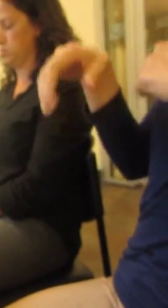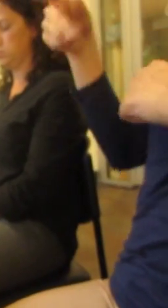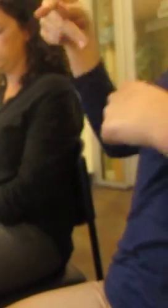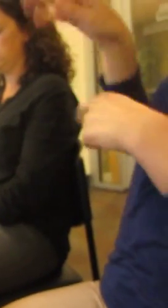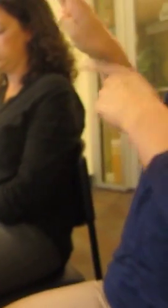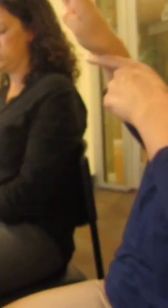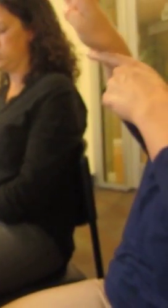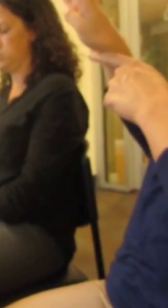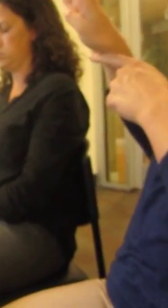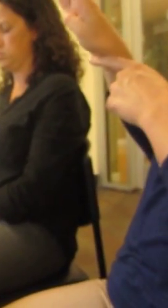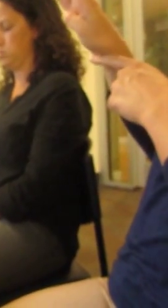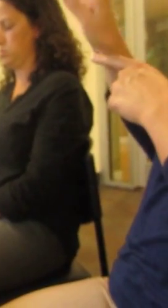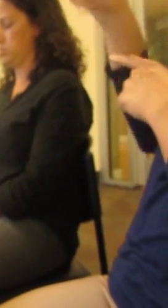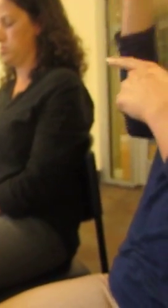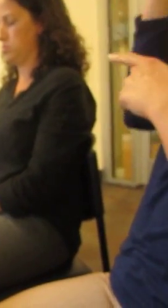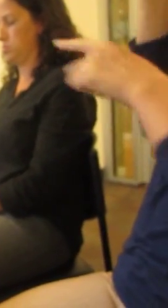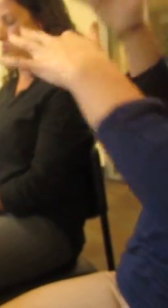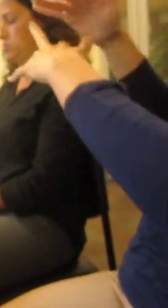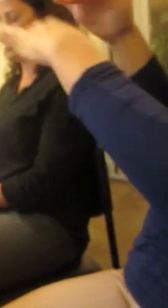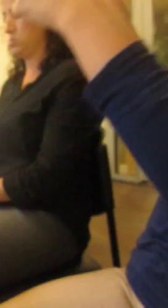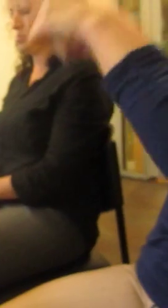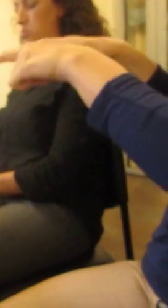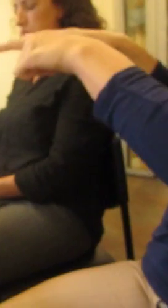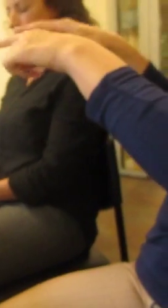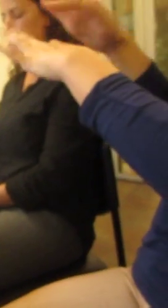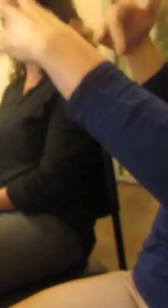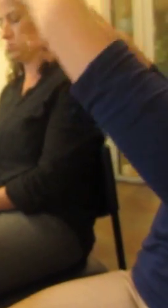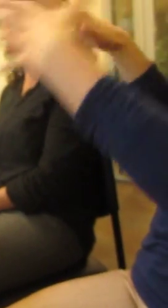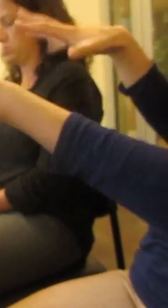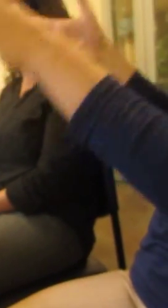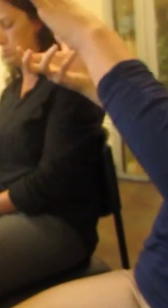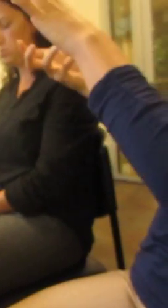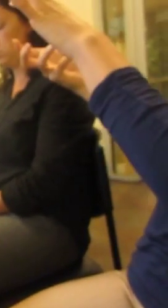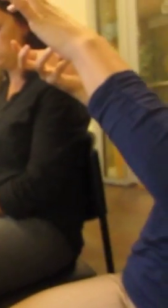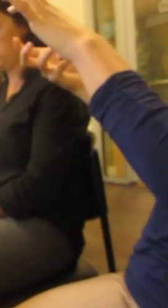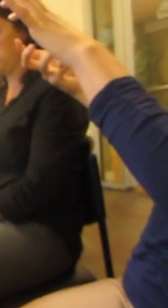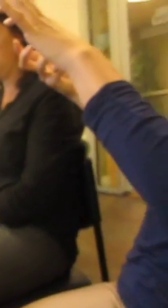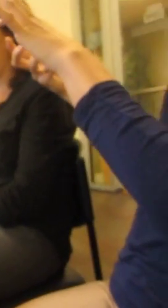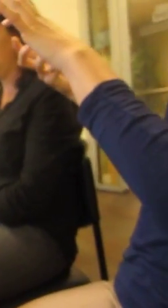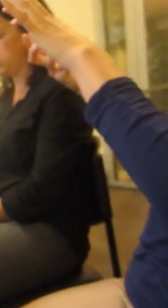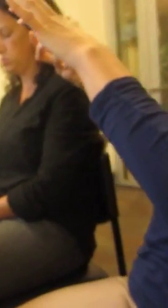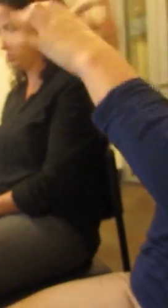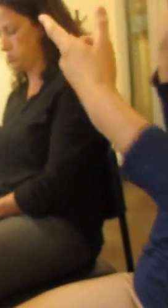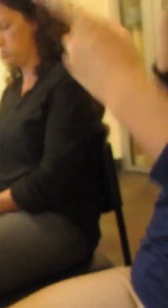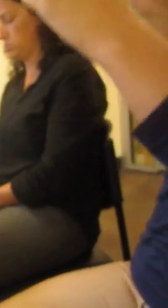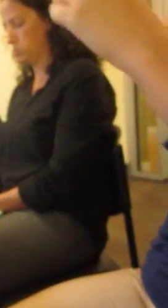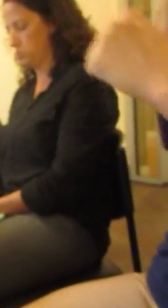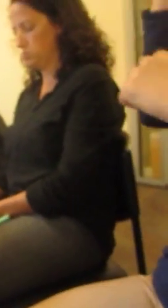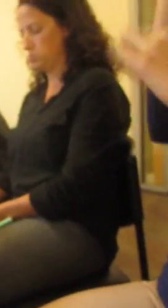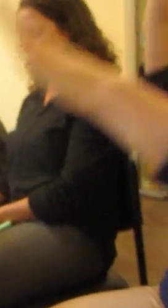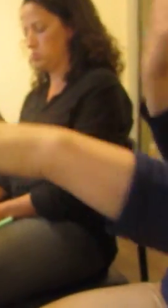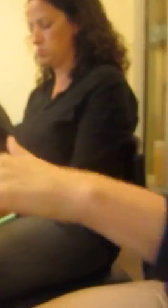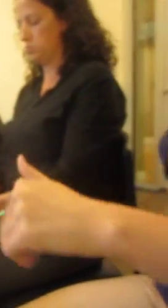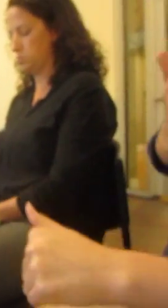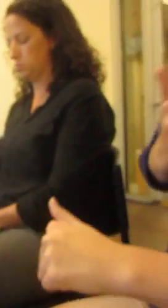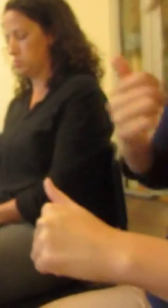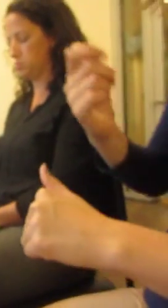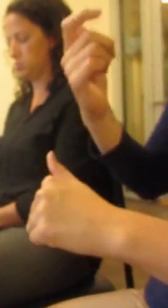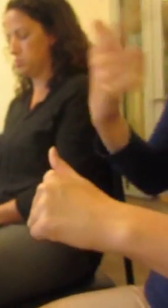happening right now that have left the police bureau in turmoil, where it finally dawned on me, and I'm sorry it took me so long to get it, that